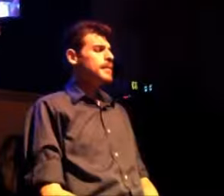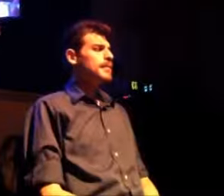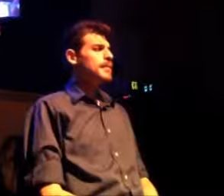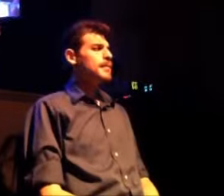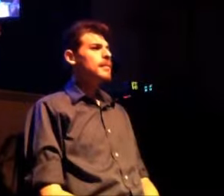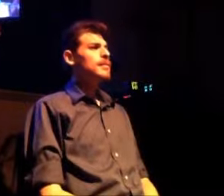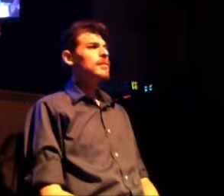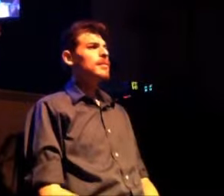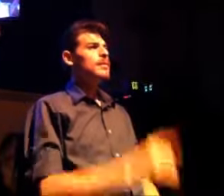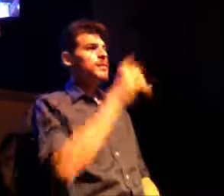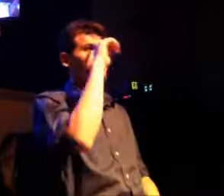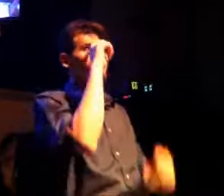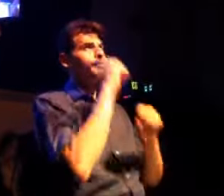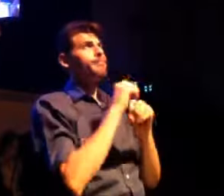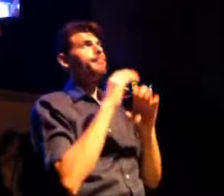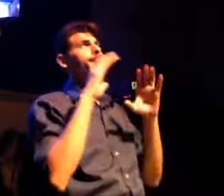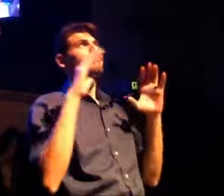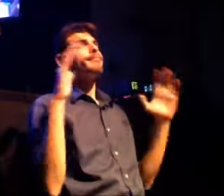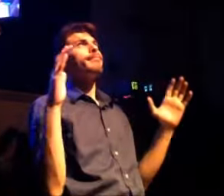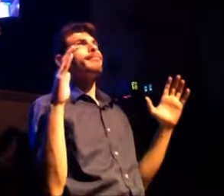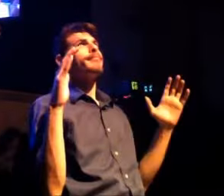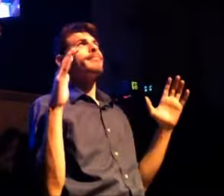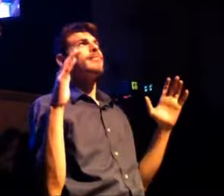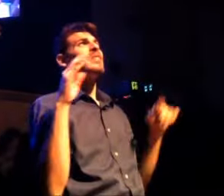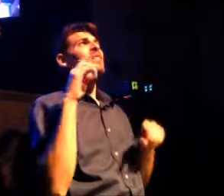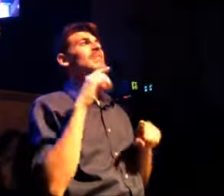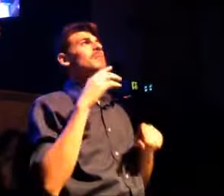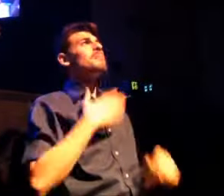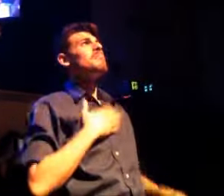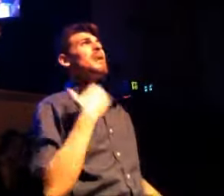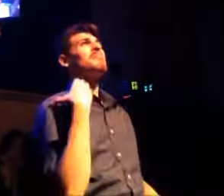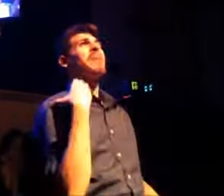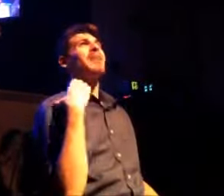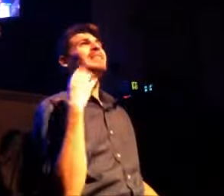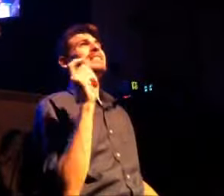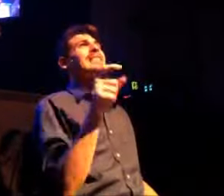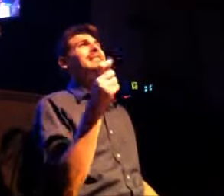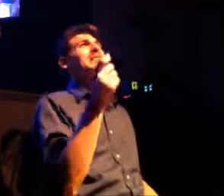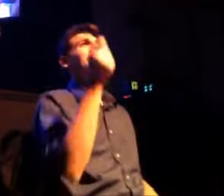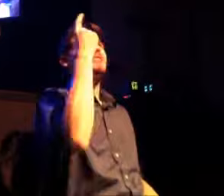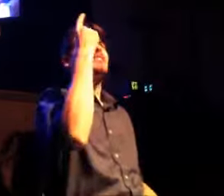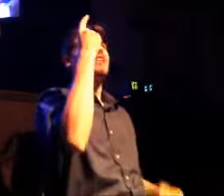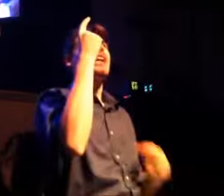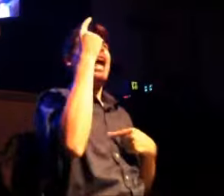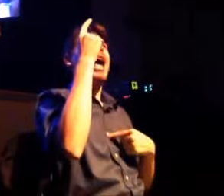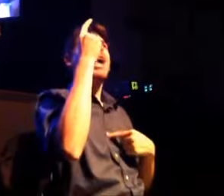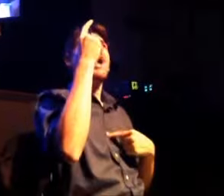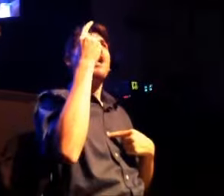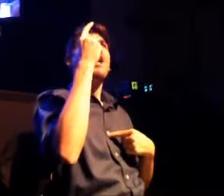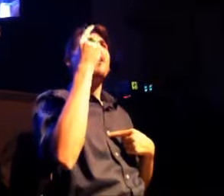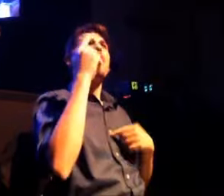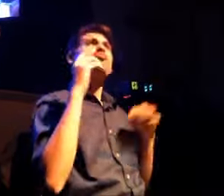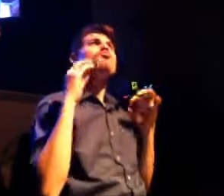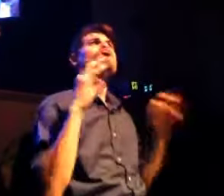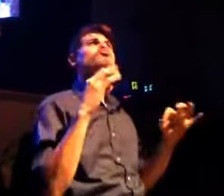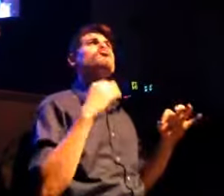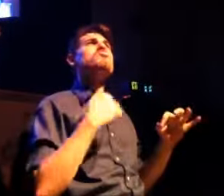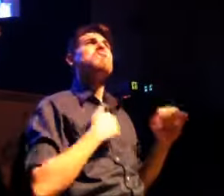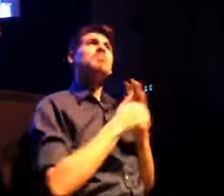Can't my boss see that I have so much more to offer? They're going to want to hire a new young guy fresh out of